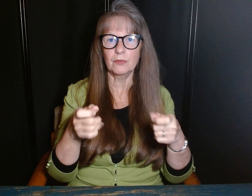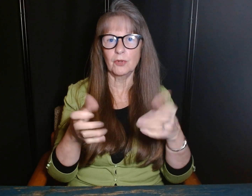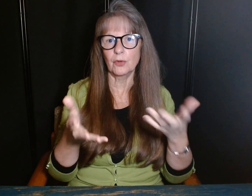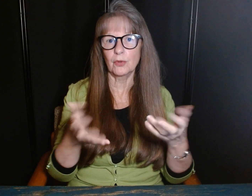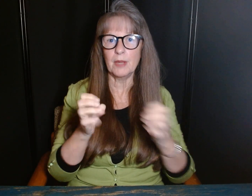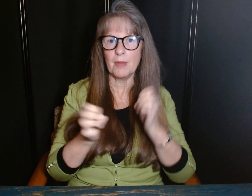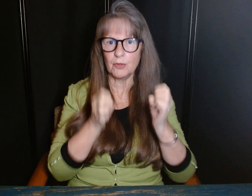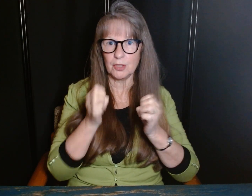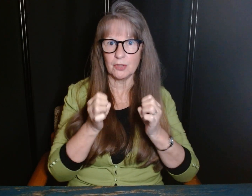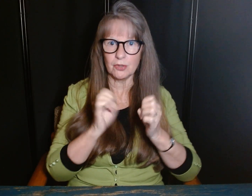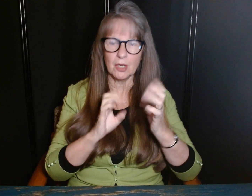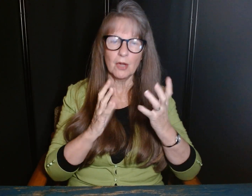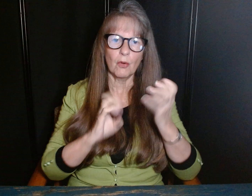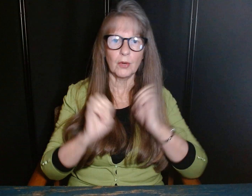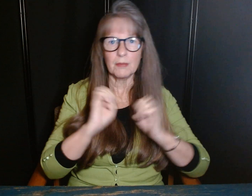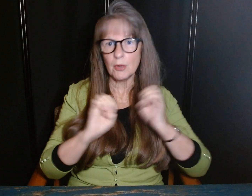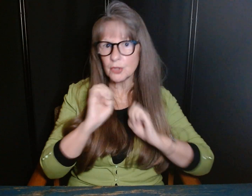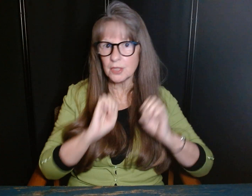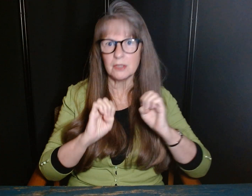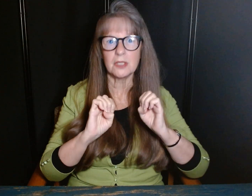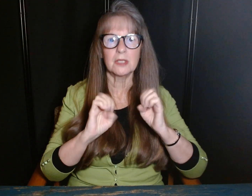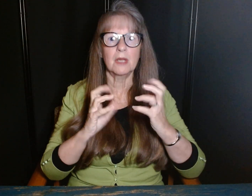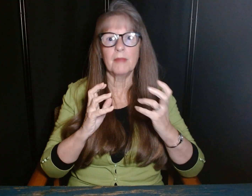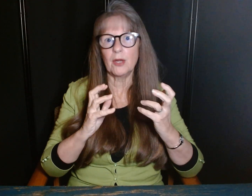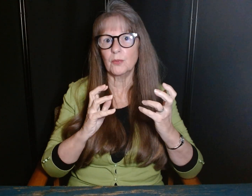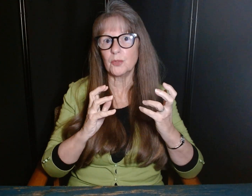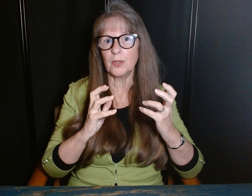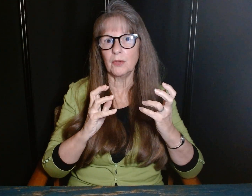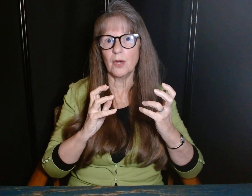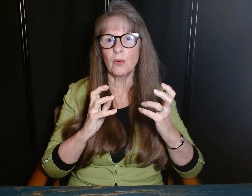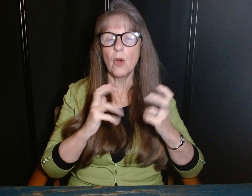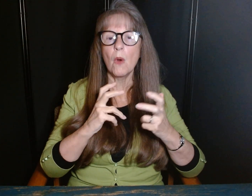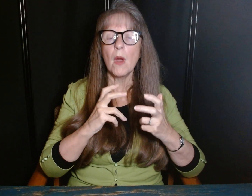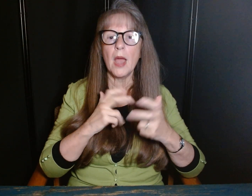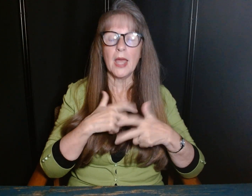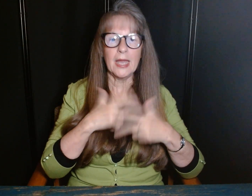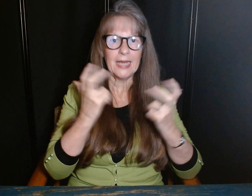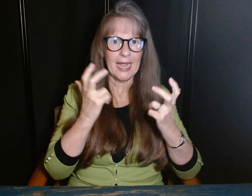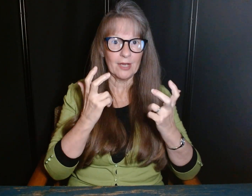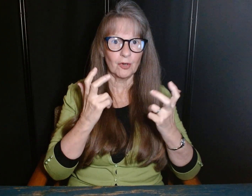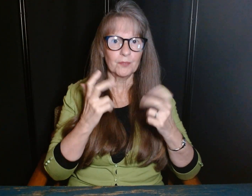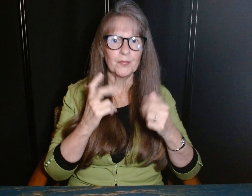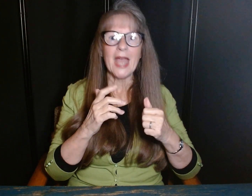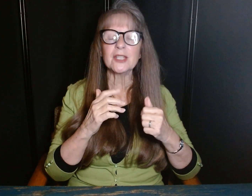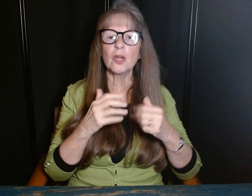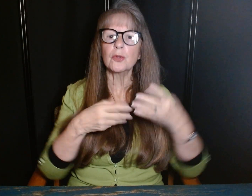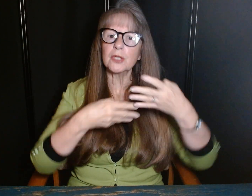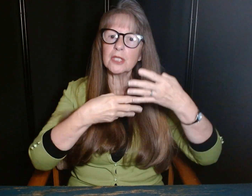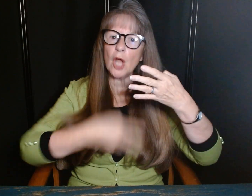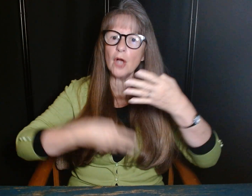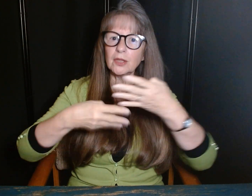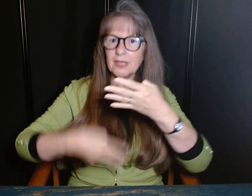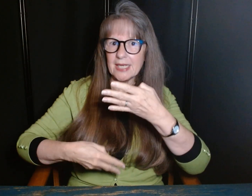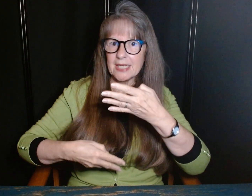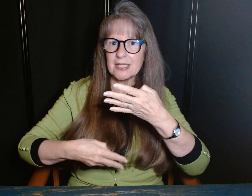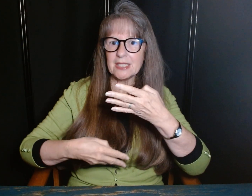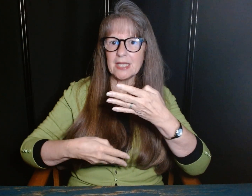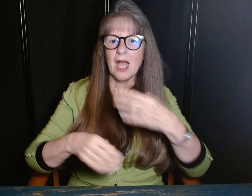your emotions or emotions. Doesn't matter which way you go, and anger. And so there's this long list